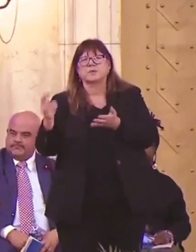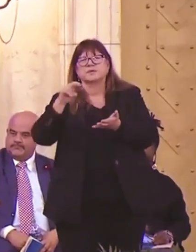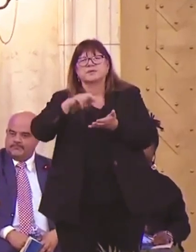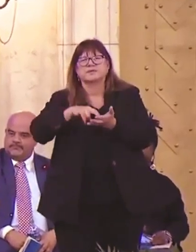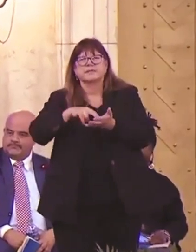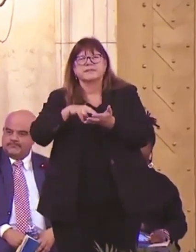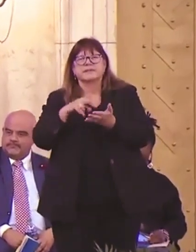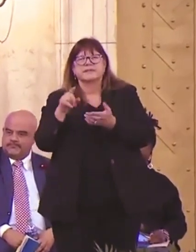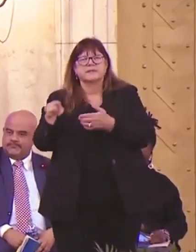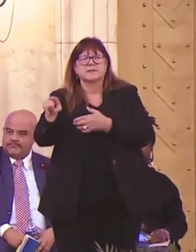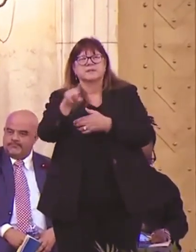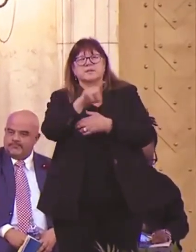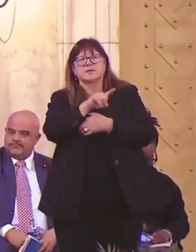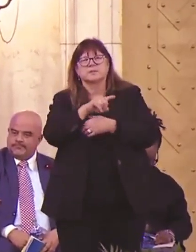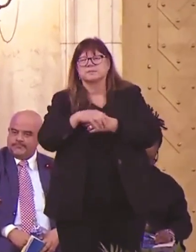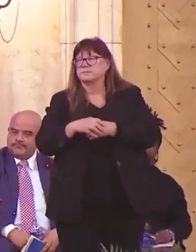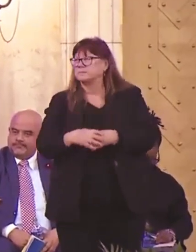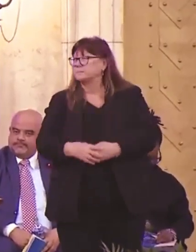and move